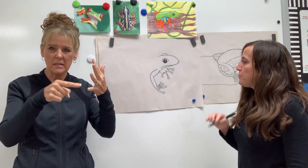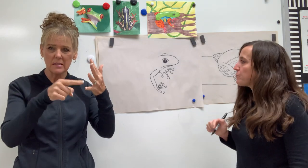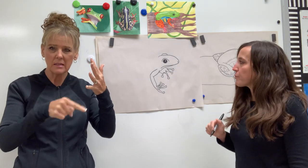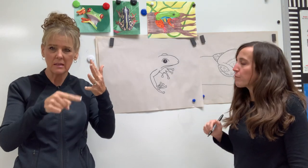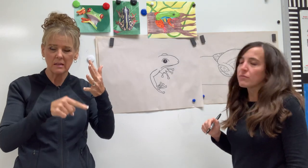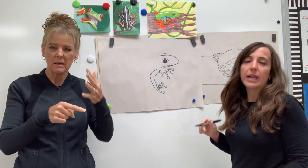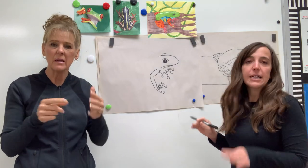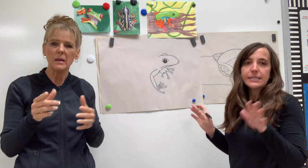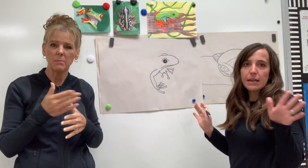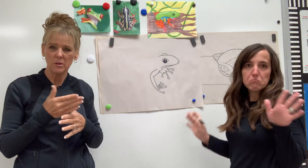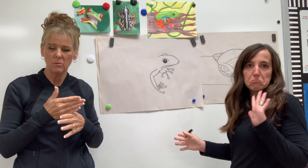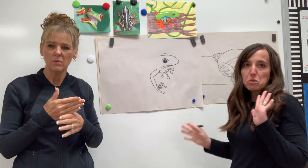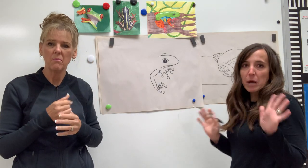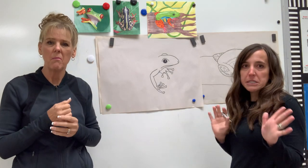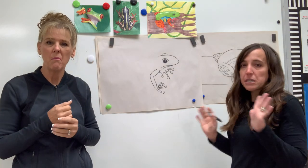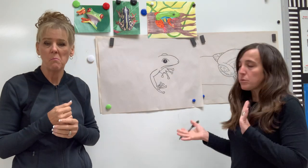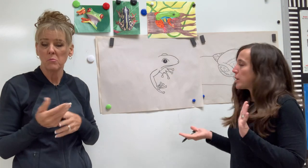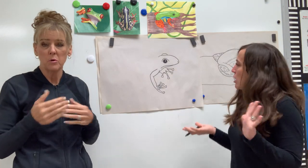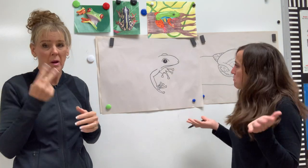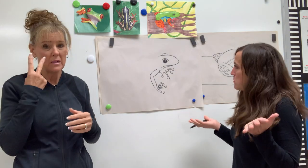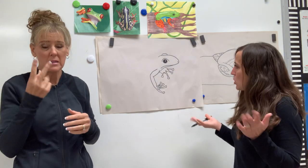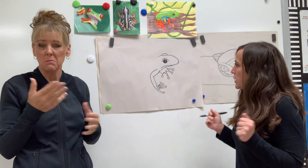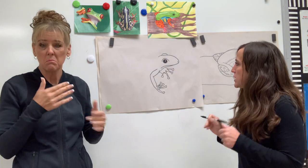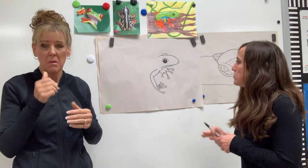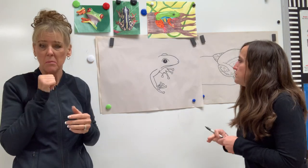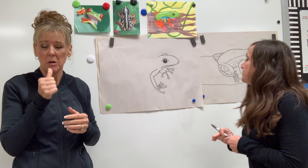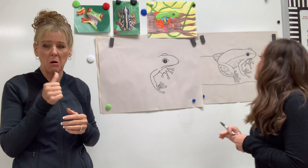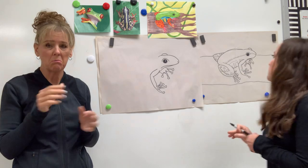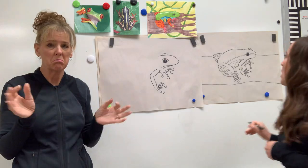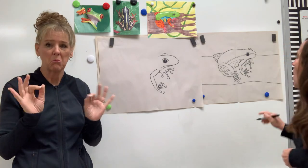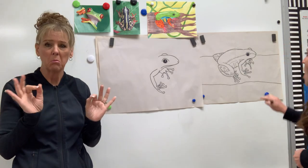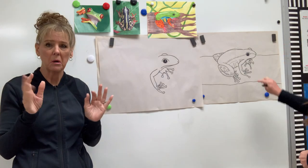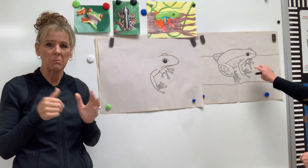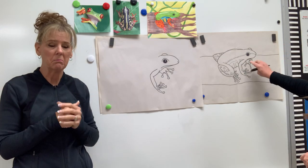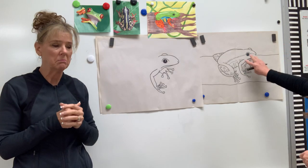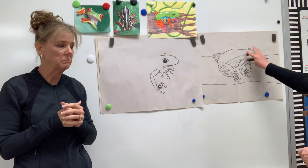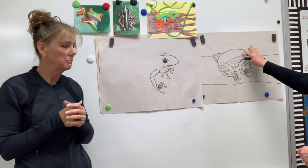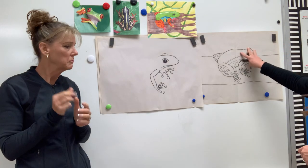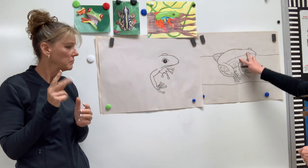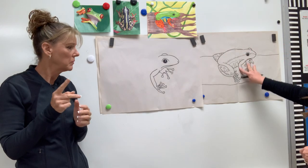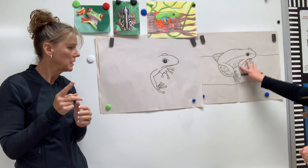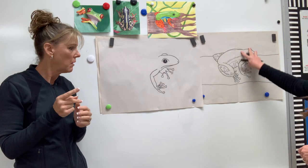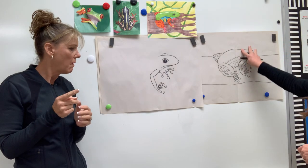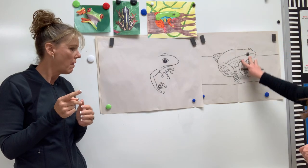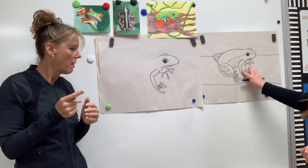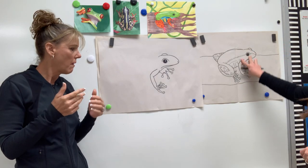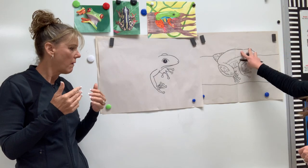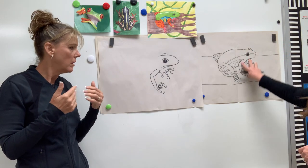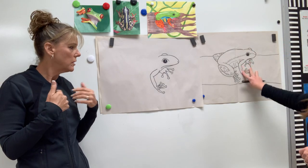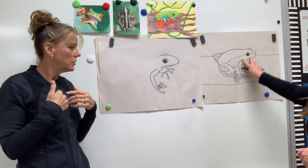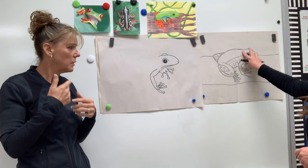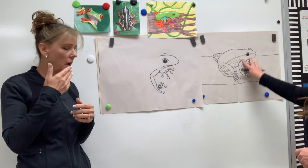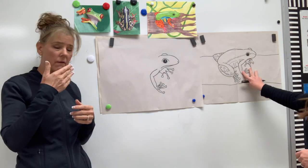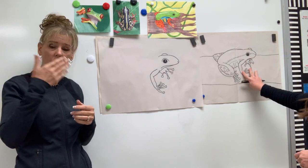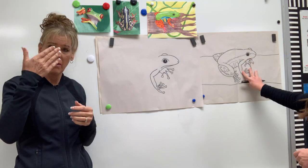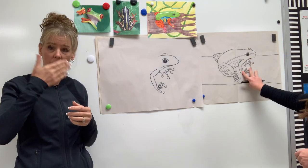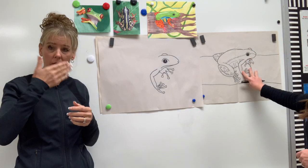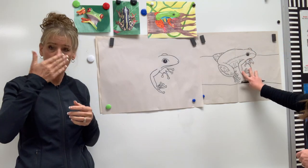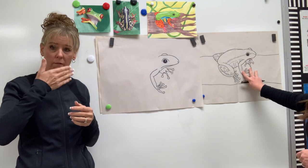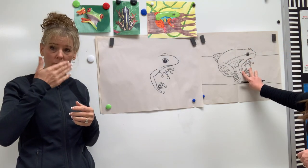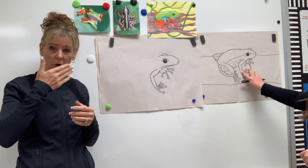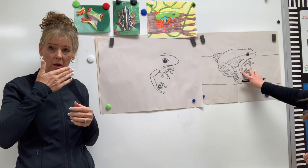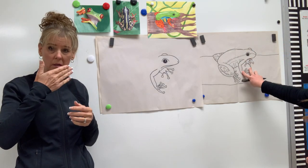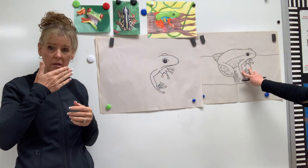foot. Like I said, you might see it, you might not, no big deal. Okay, so we've got the front half of our